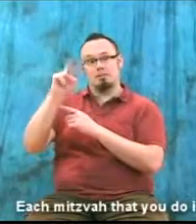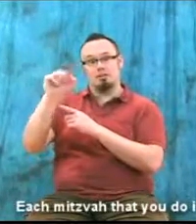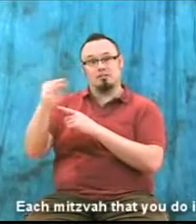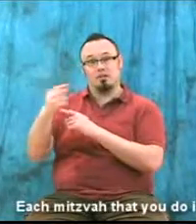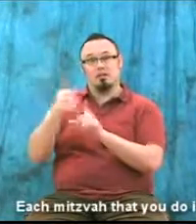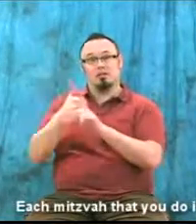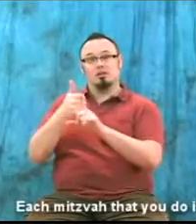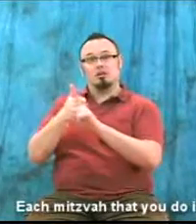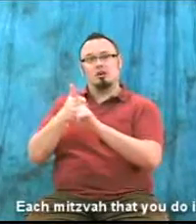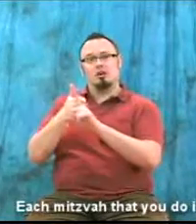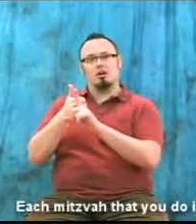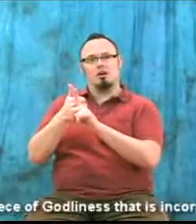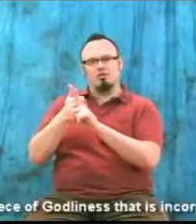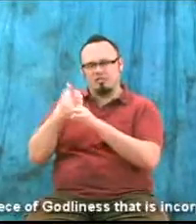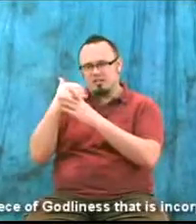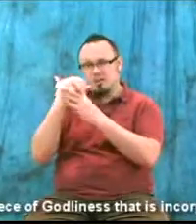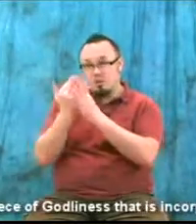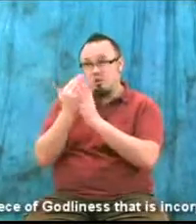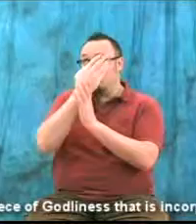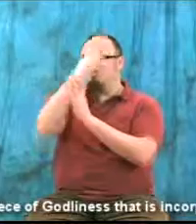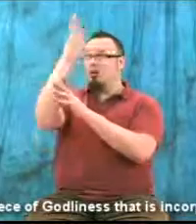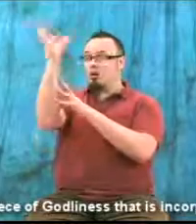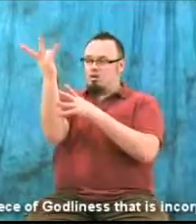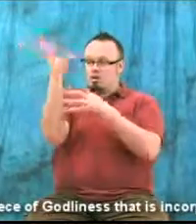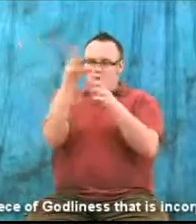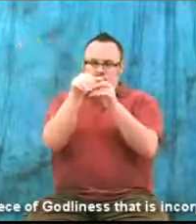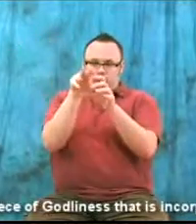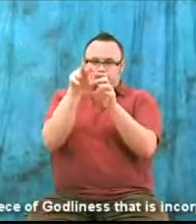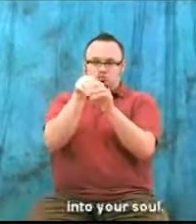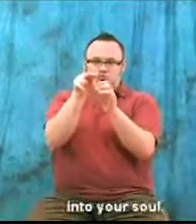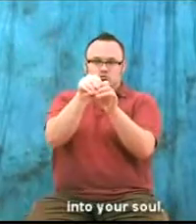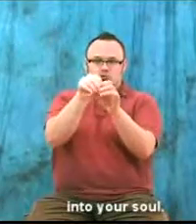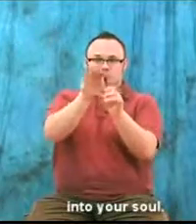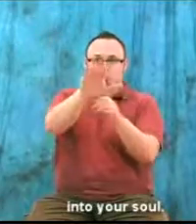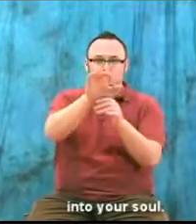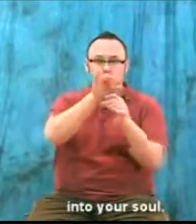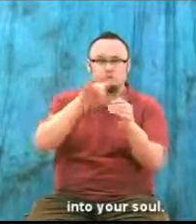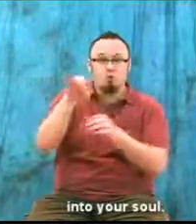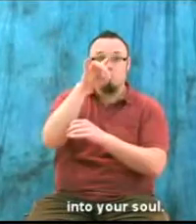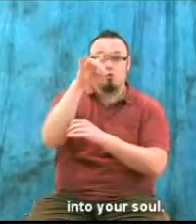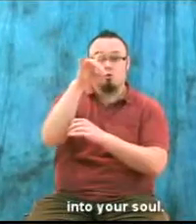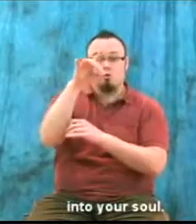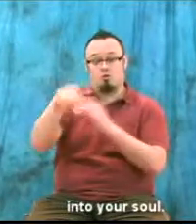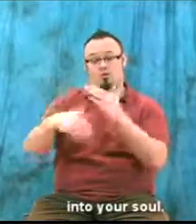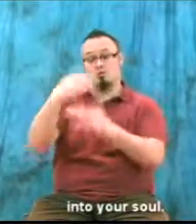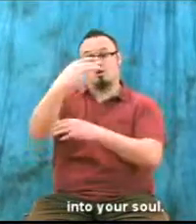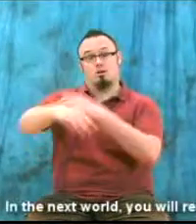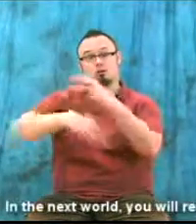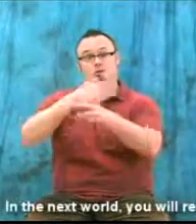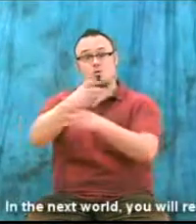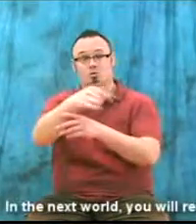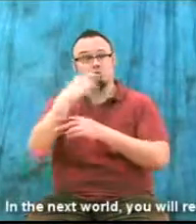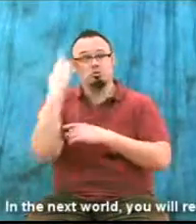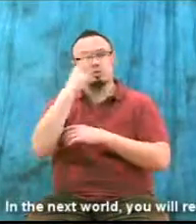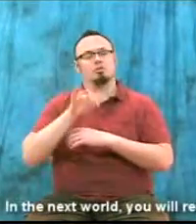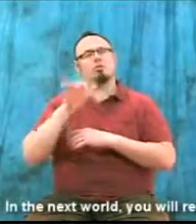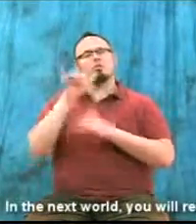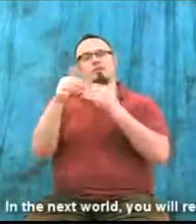do is a piece of godliness that's incorporated into your soul. In the next world, you will realize what that